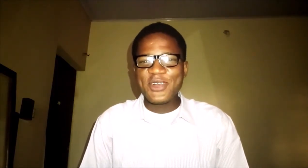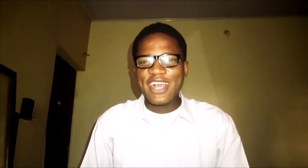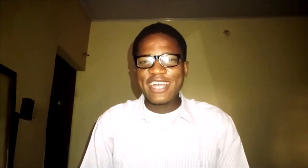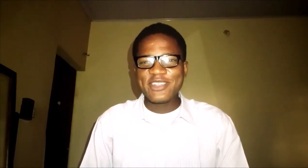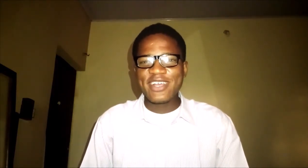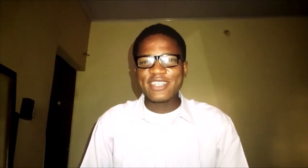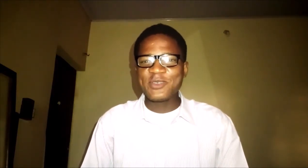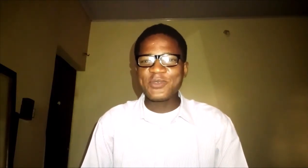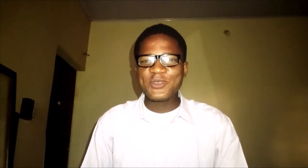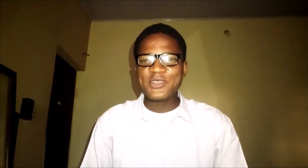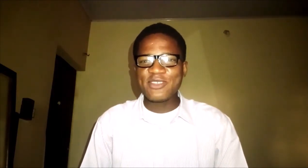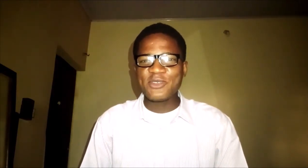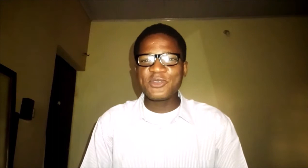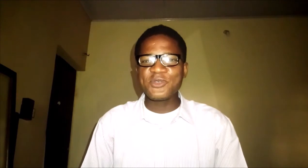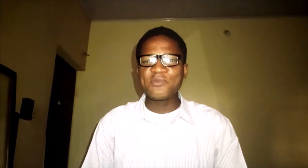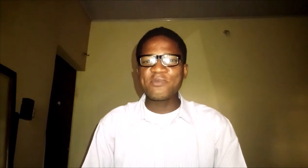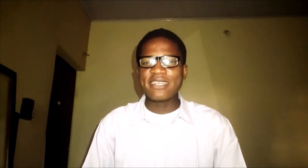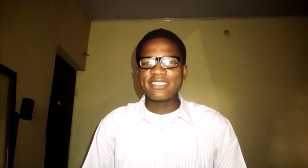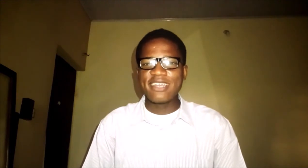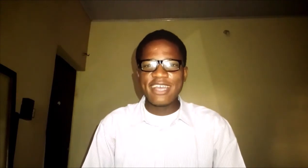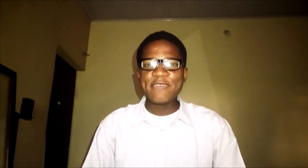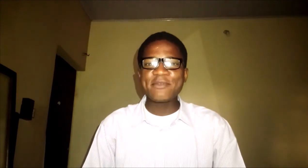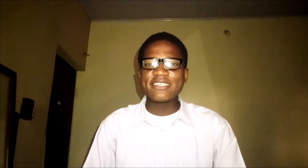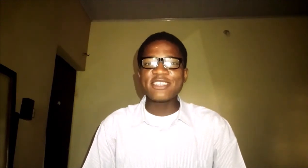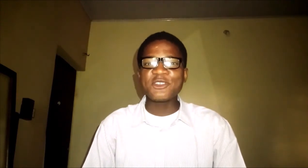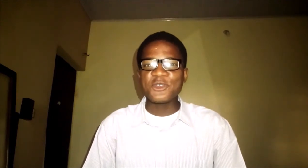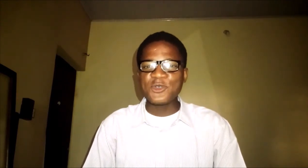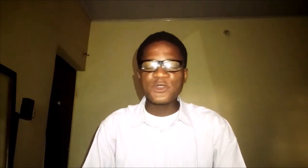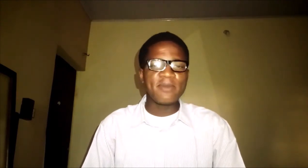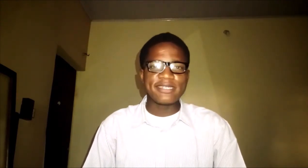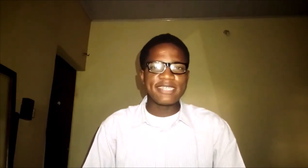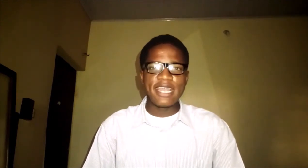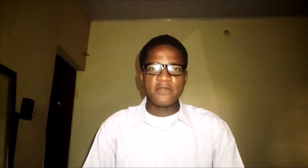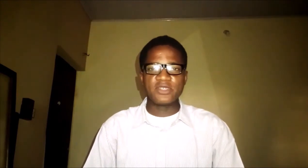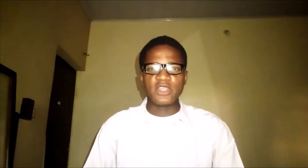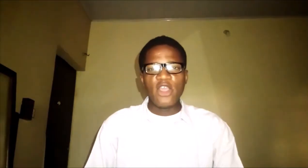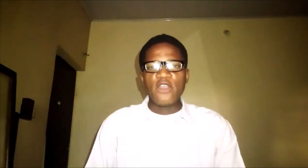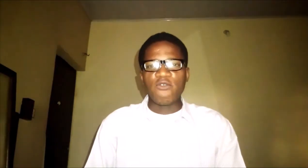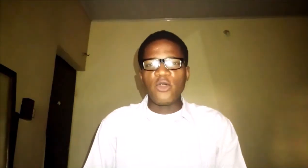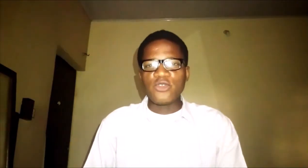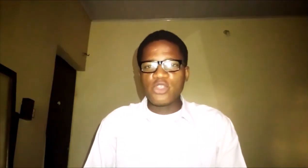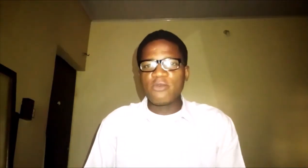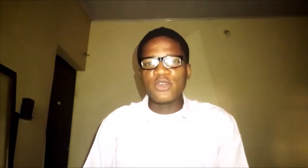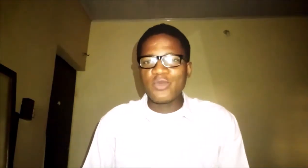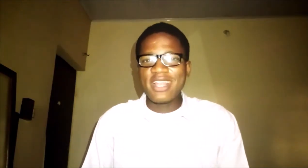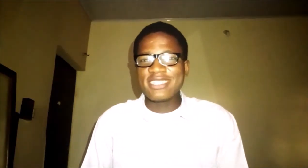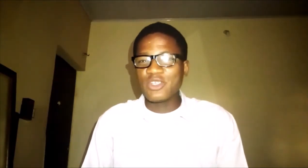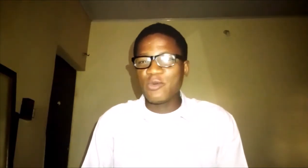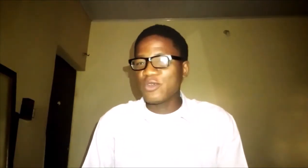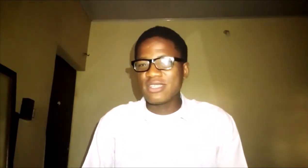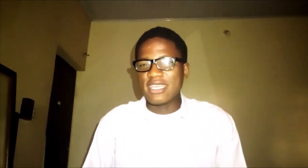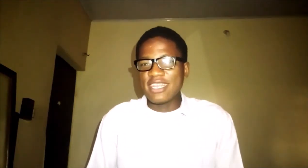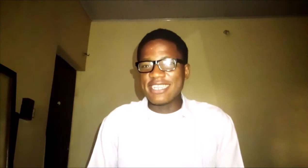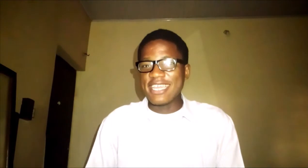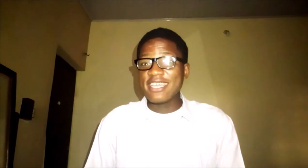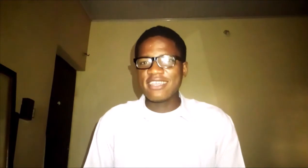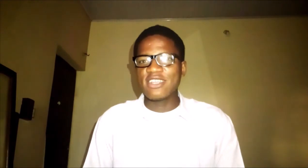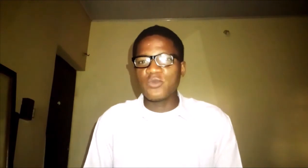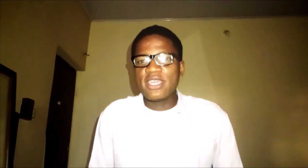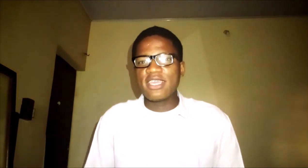as it took you to master ABC in school to master sign language. For some of us, we learned it, some of us in a day, in a week.